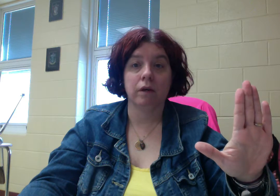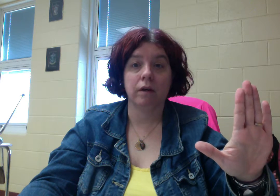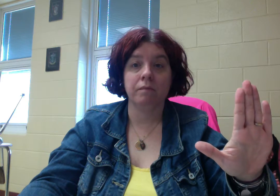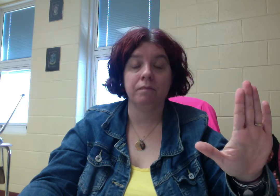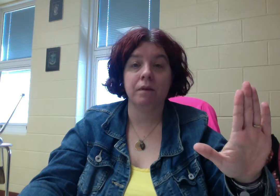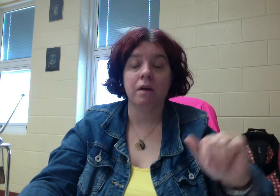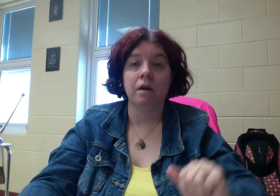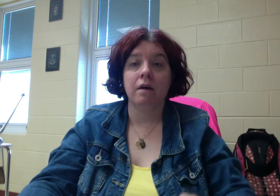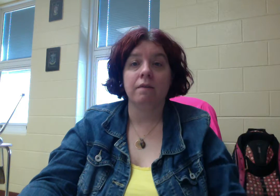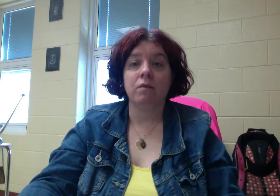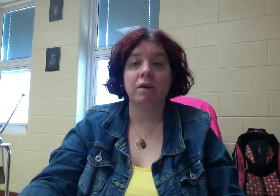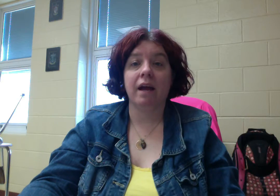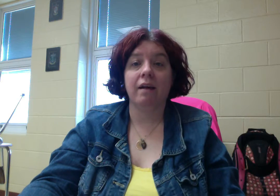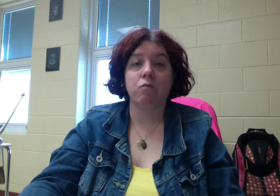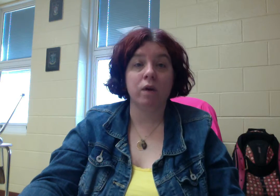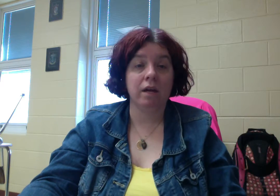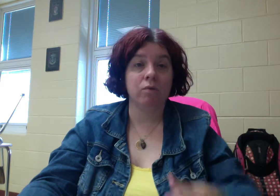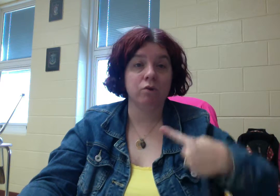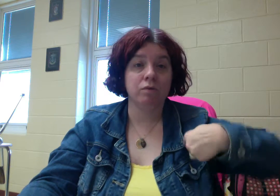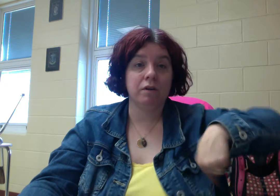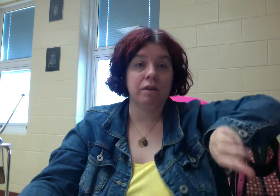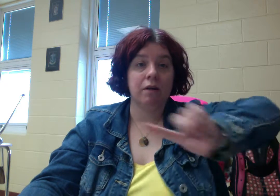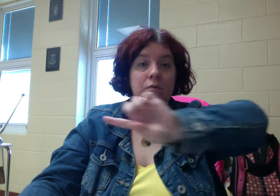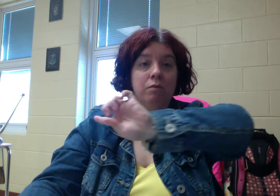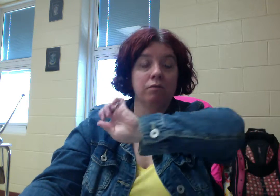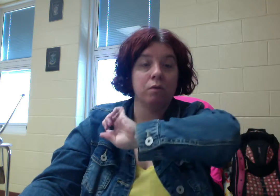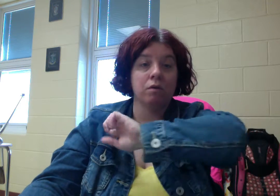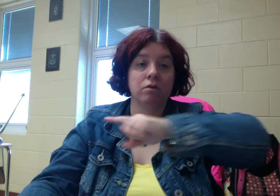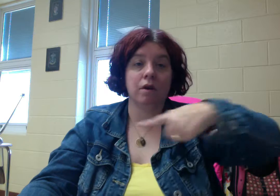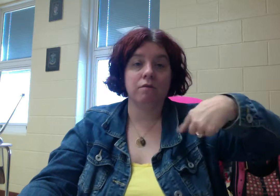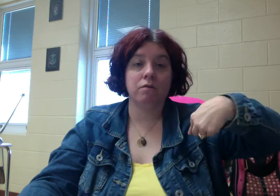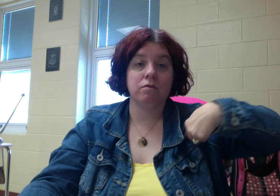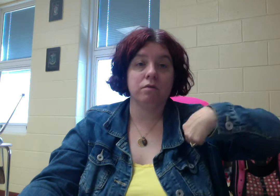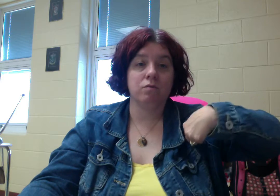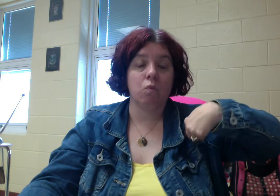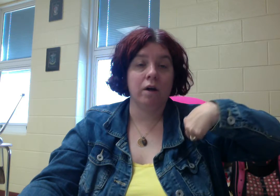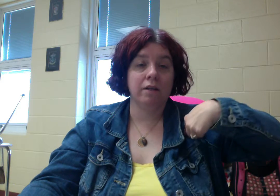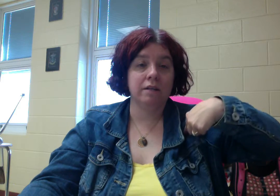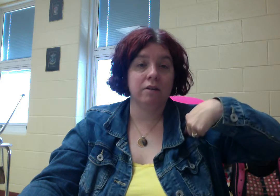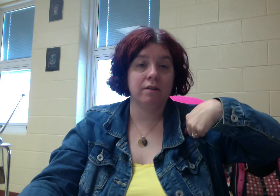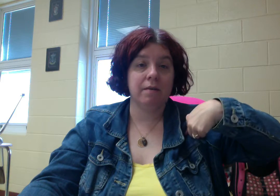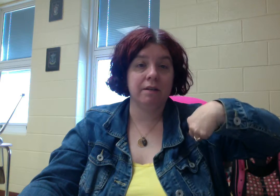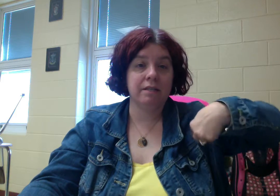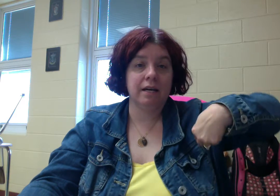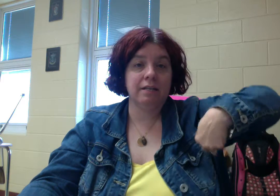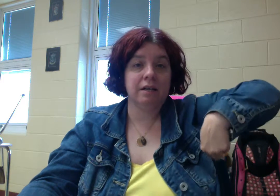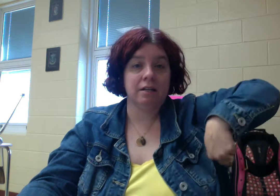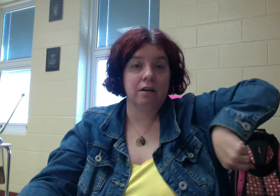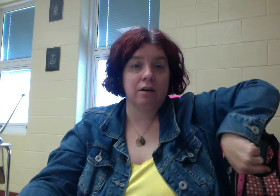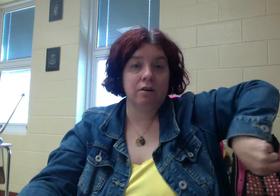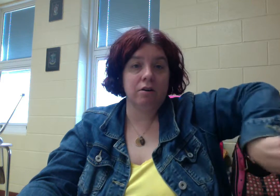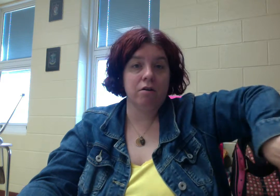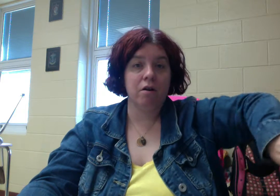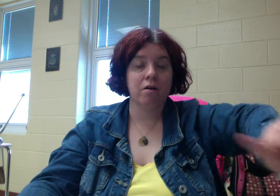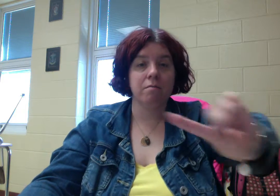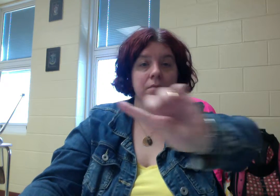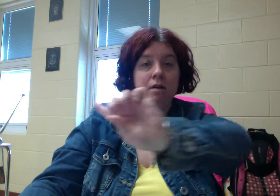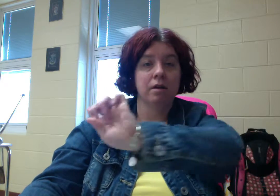Okay? Then we have we, which we've done that one before. You have your one that's on your dominant side tucked under your arm,